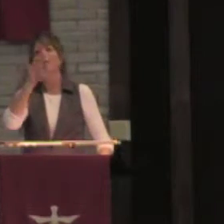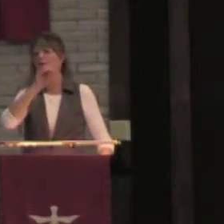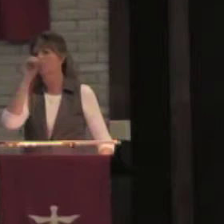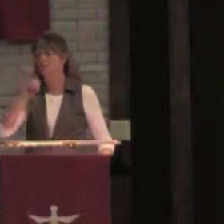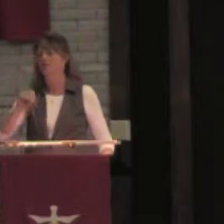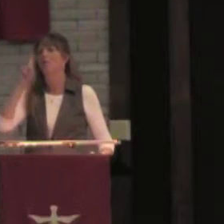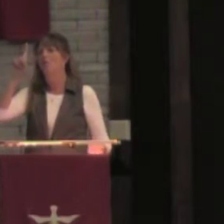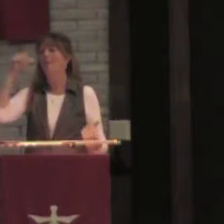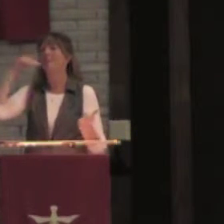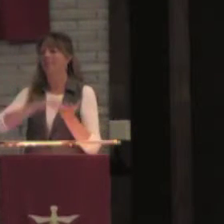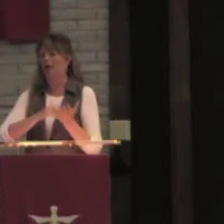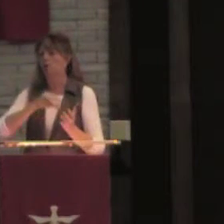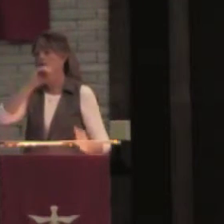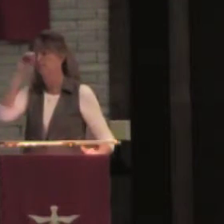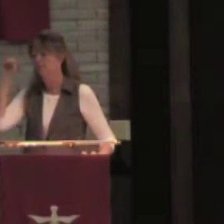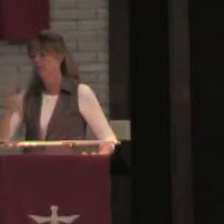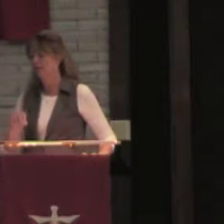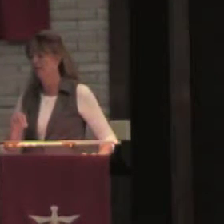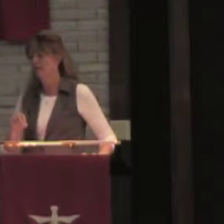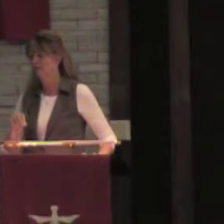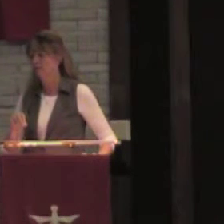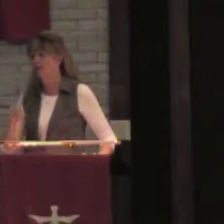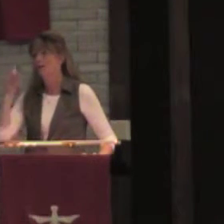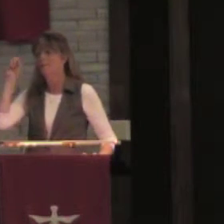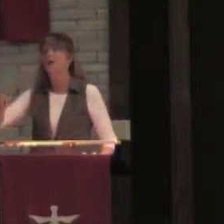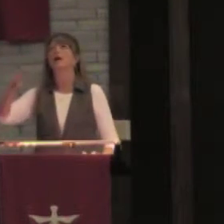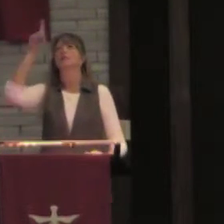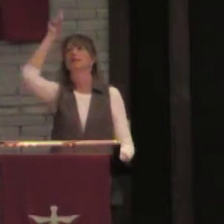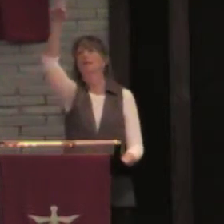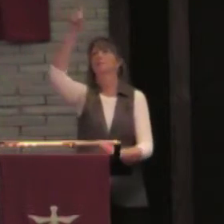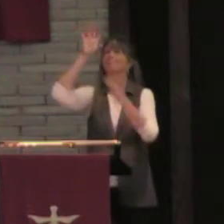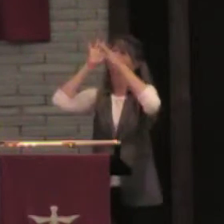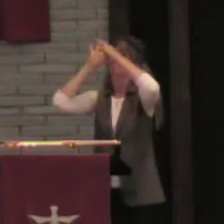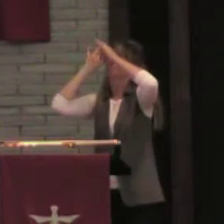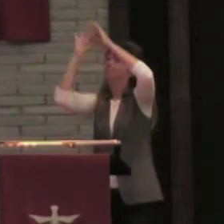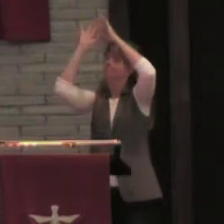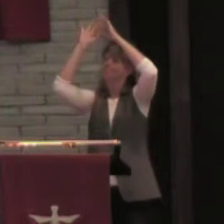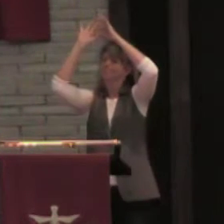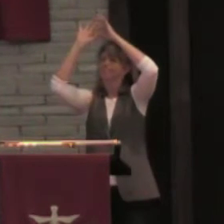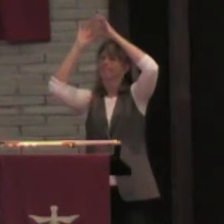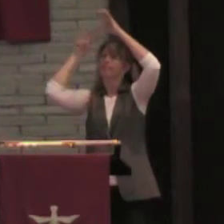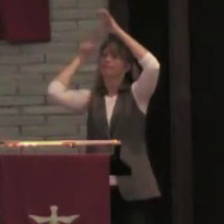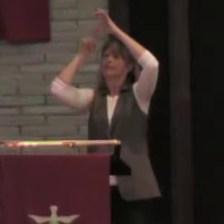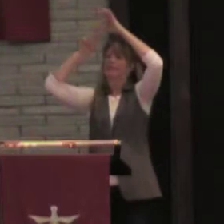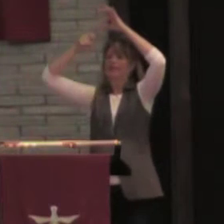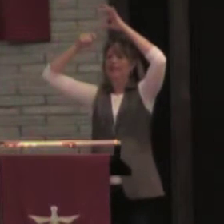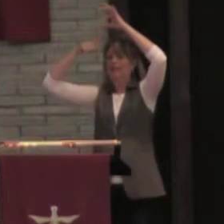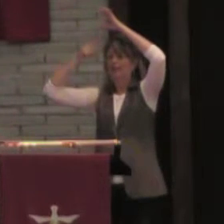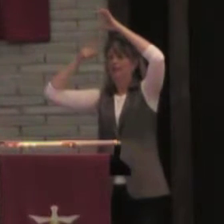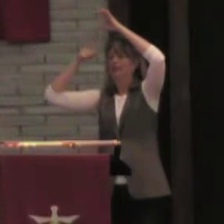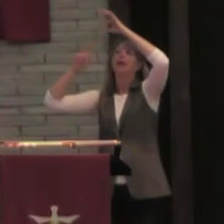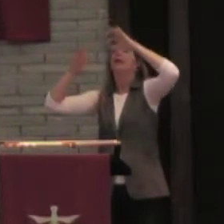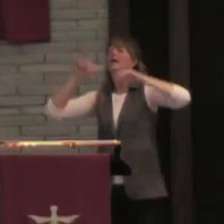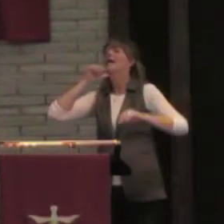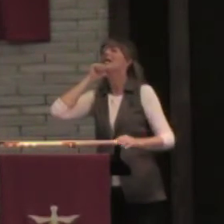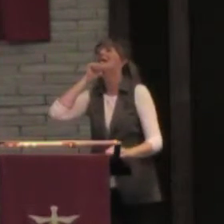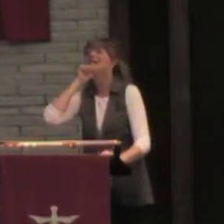1,000%, not 100, 1,000%, you must continue a relationship with Him. That is the